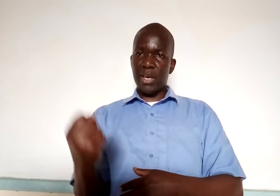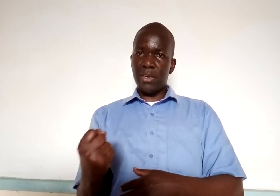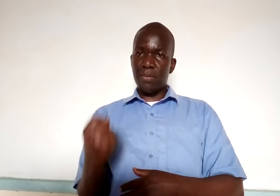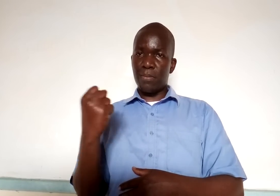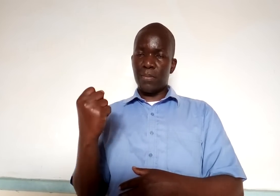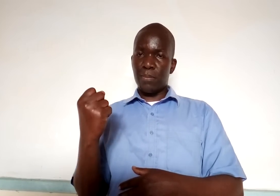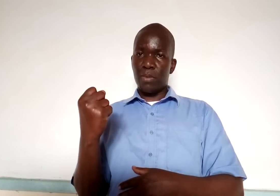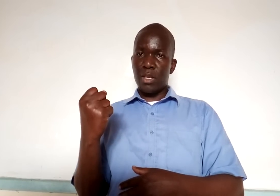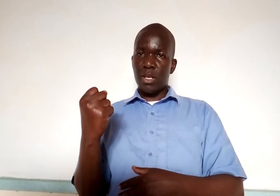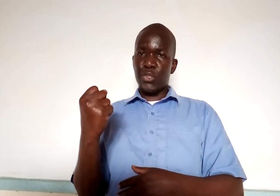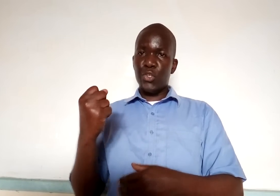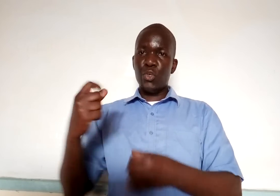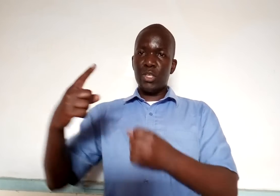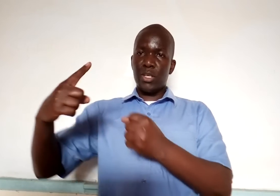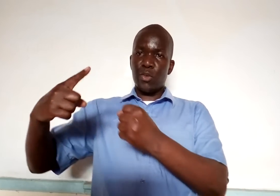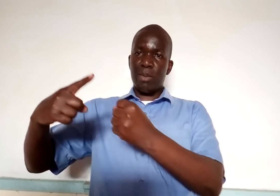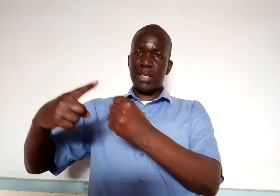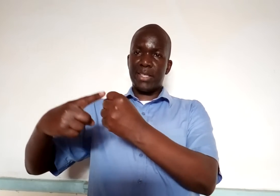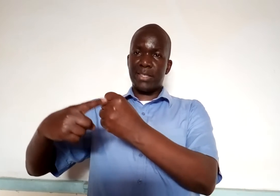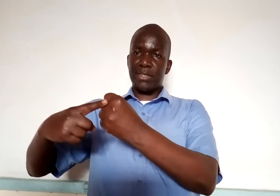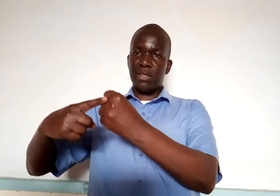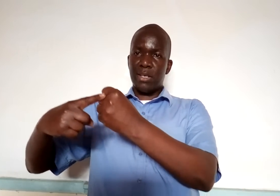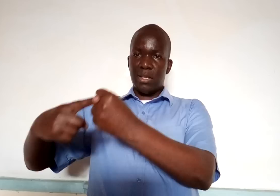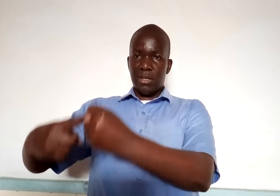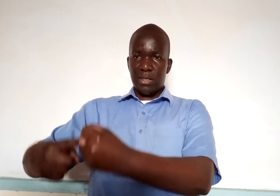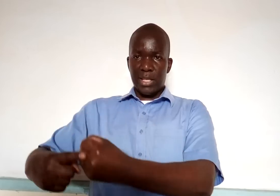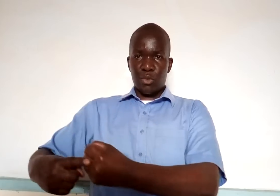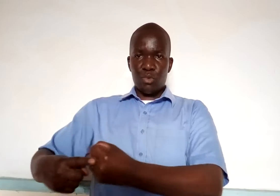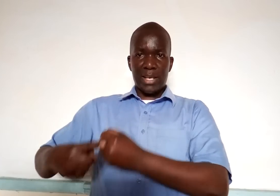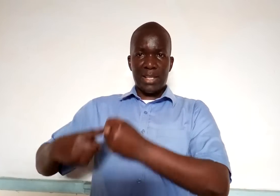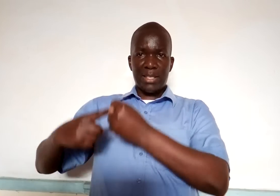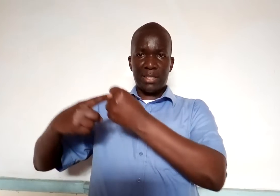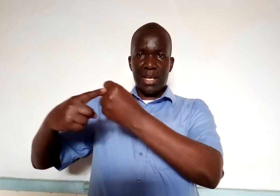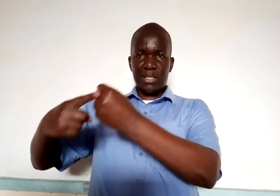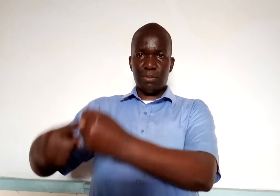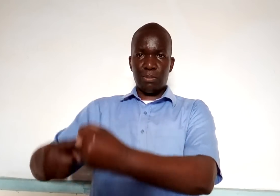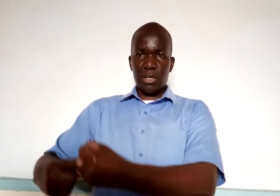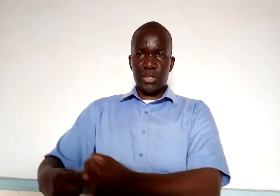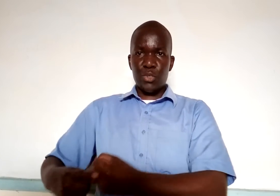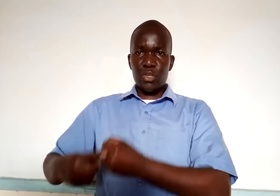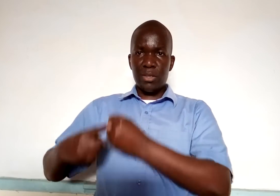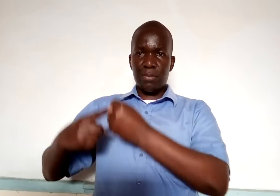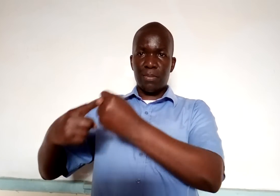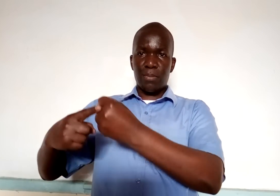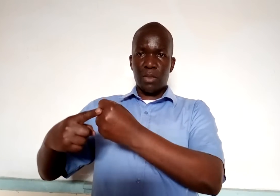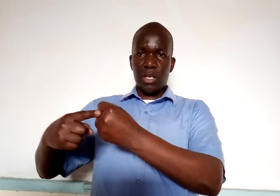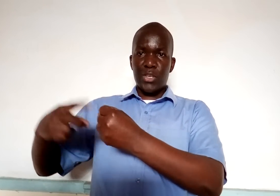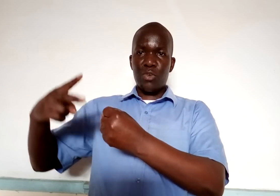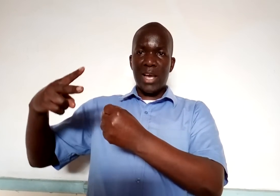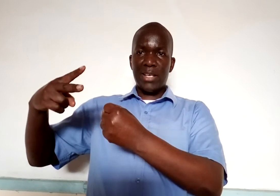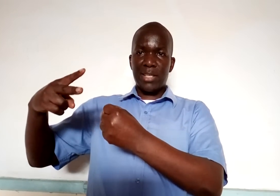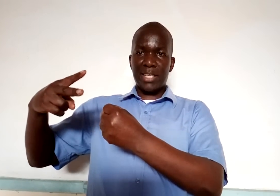May. June, you make 6. Then you do like that. That's June. July, that's